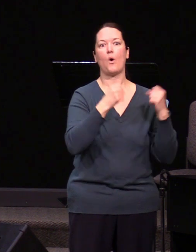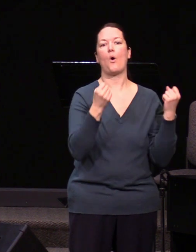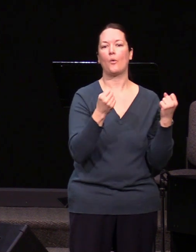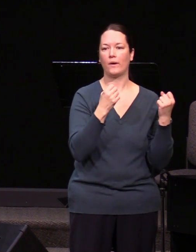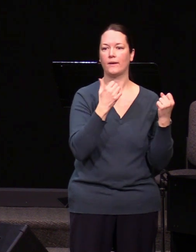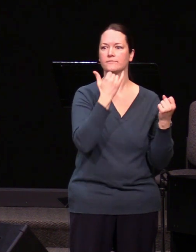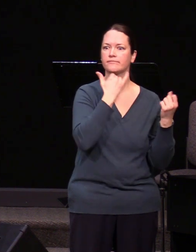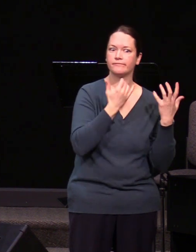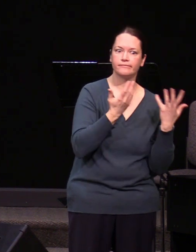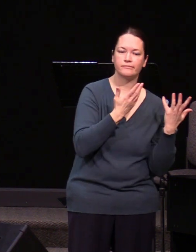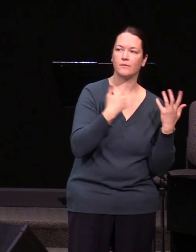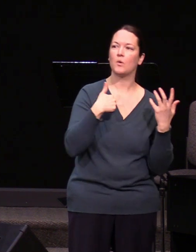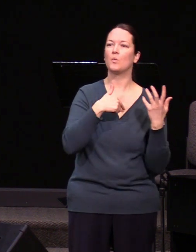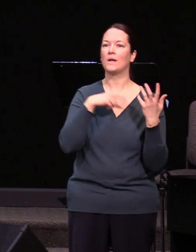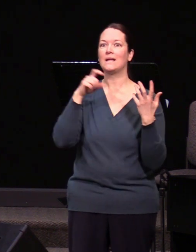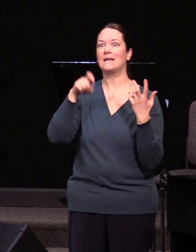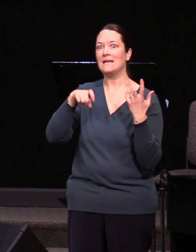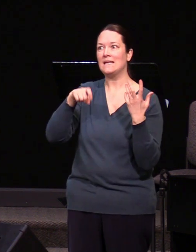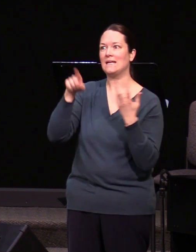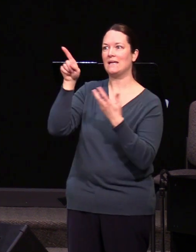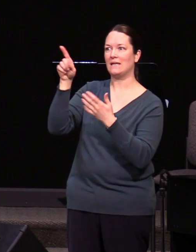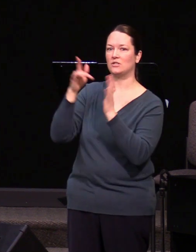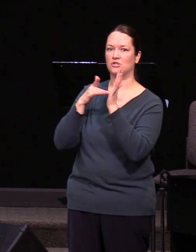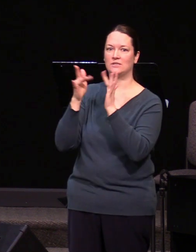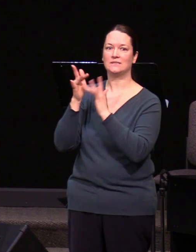We all need Jesus.